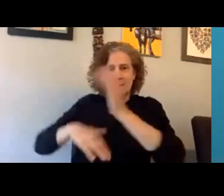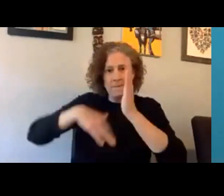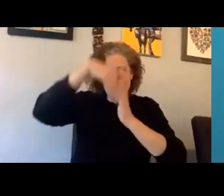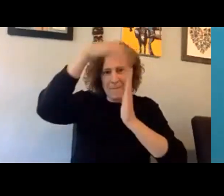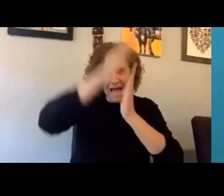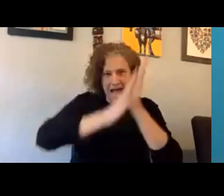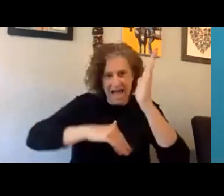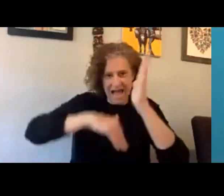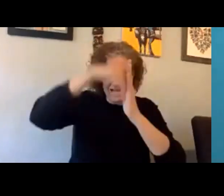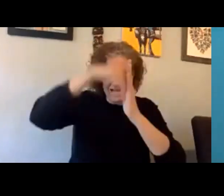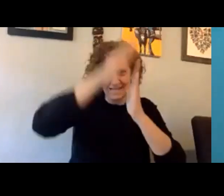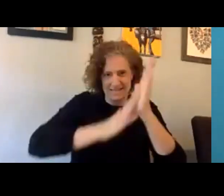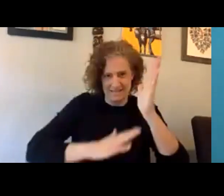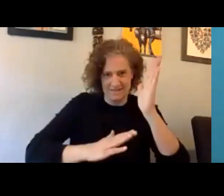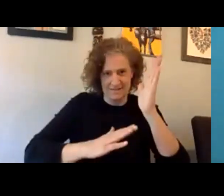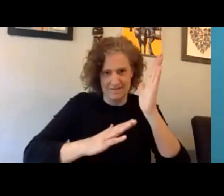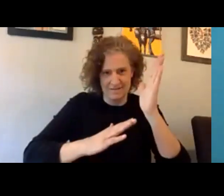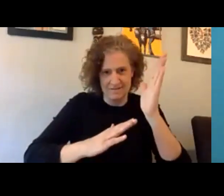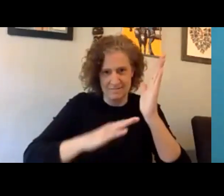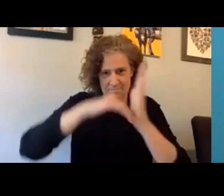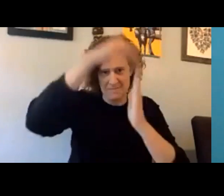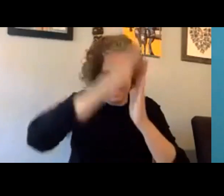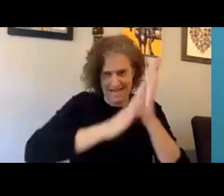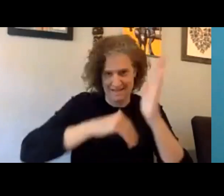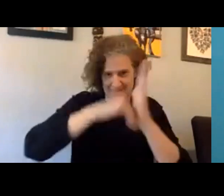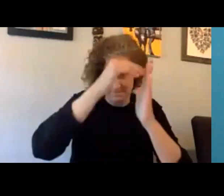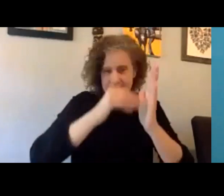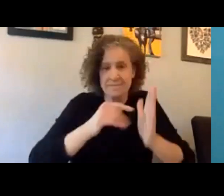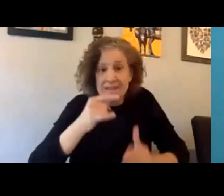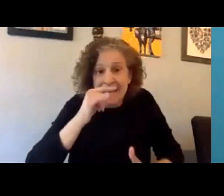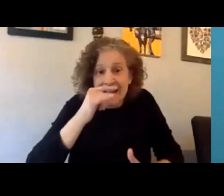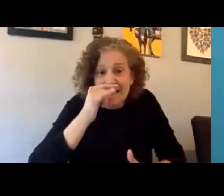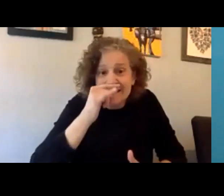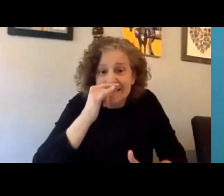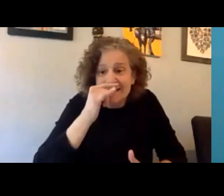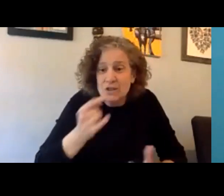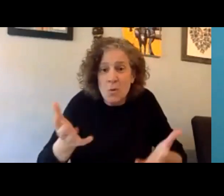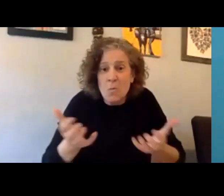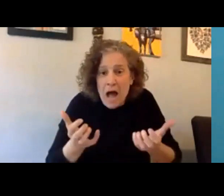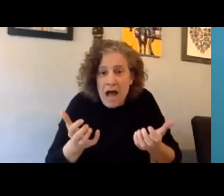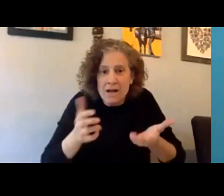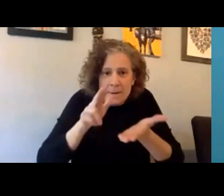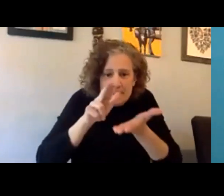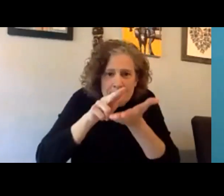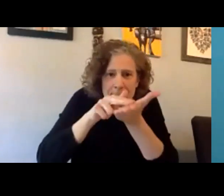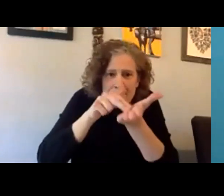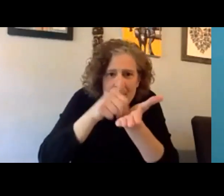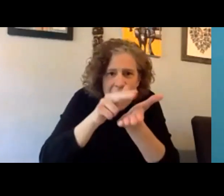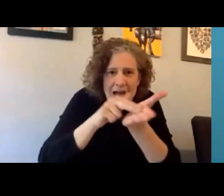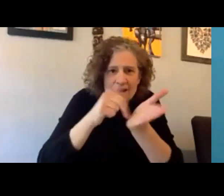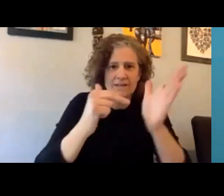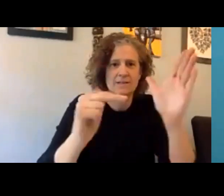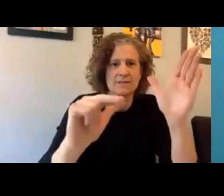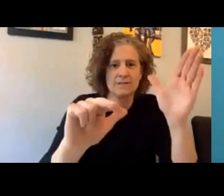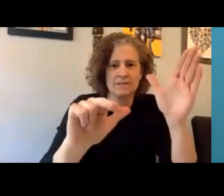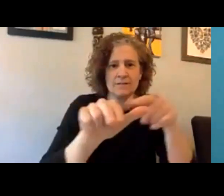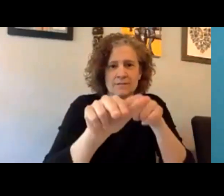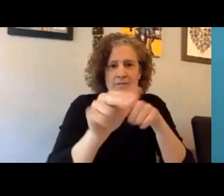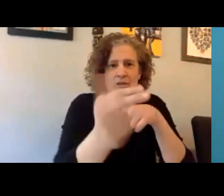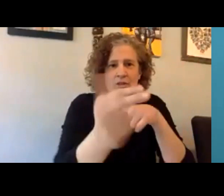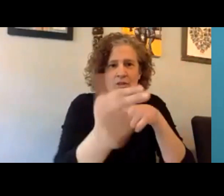So you can paint on the wall. You can paint like this, paint. Kids might want to